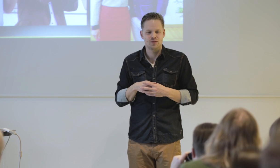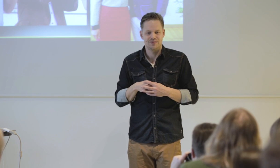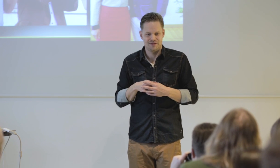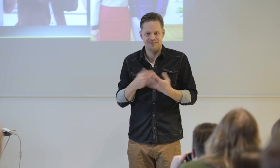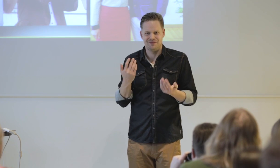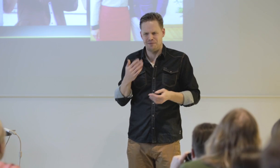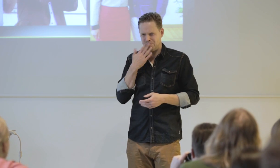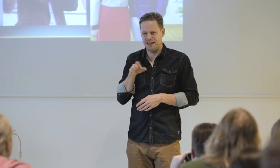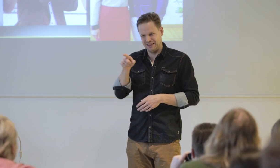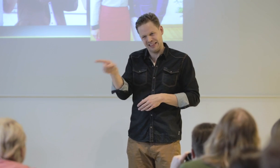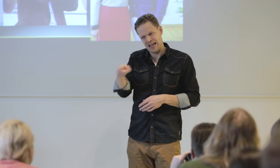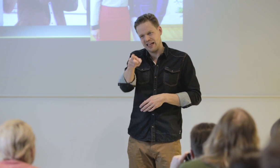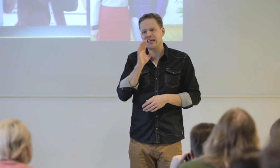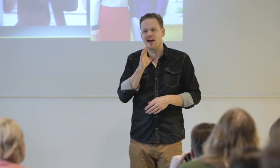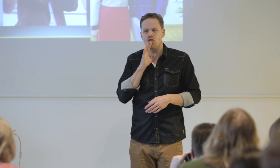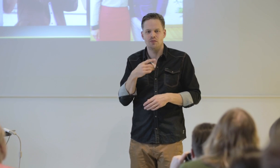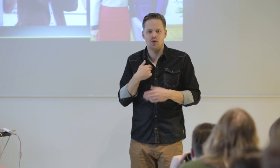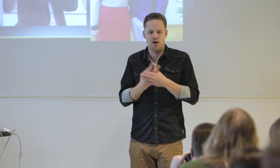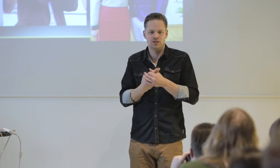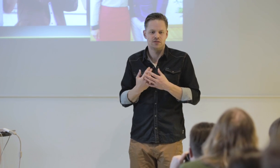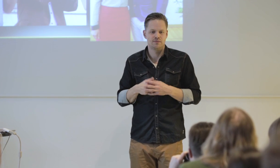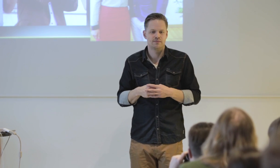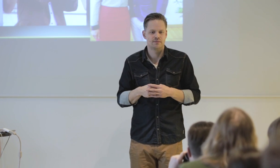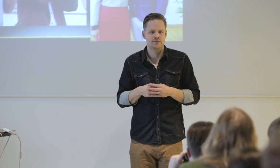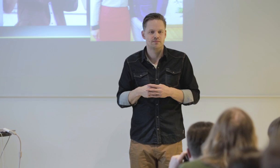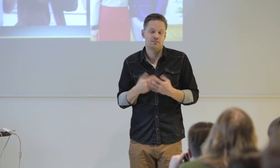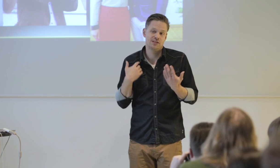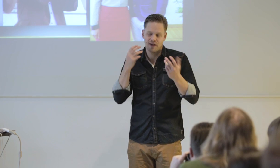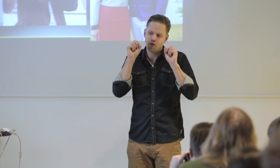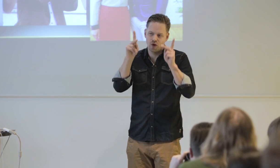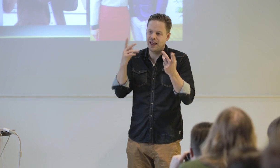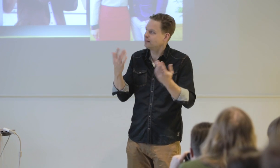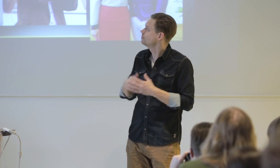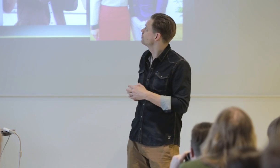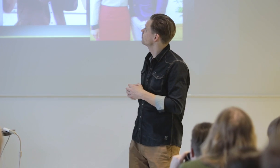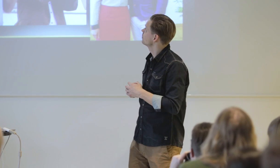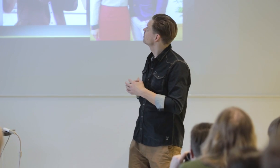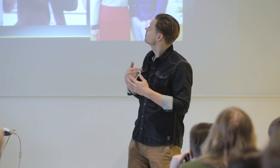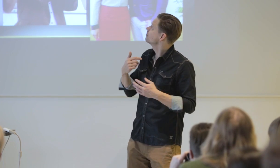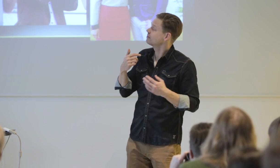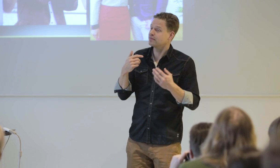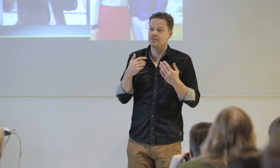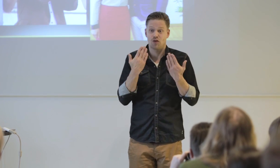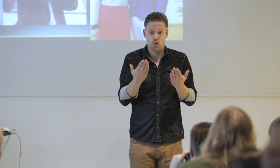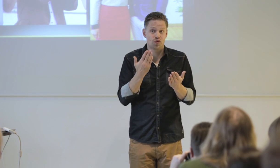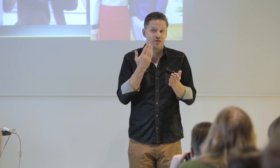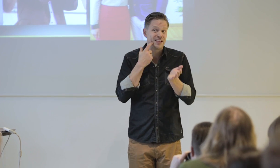Finnish-Swedish person here, and I can better that you go there and tell what is it like to be a deaf person. And that is why I became the special